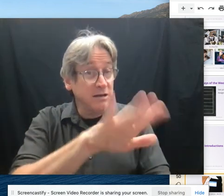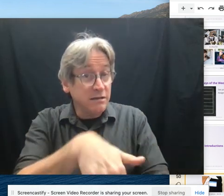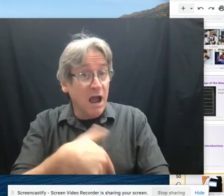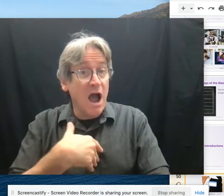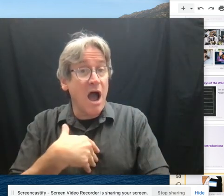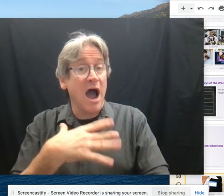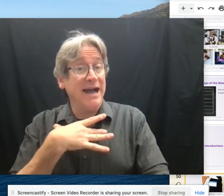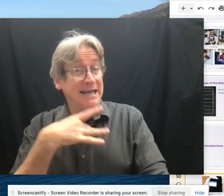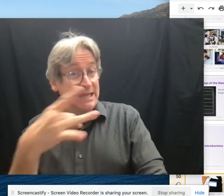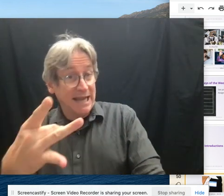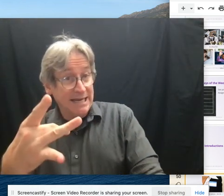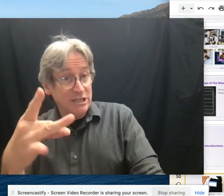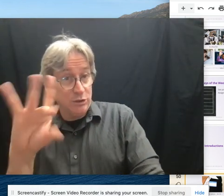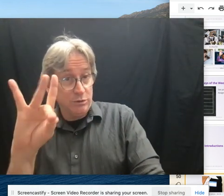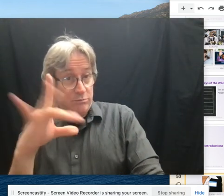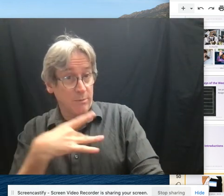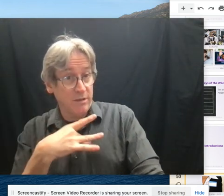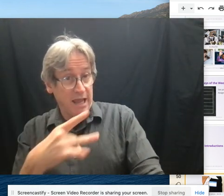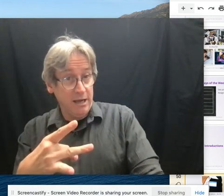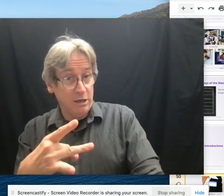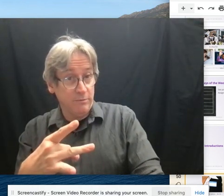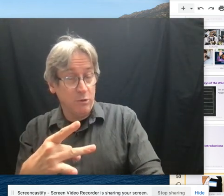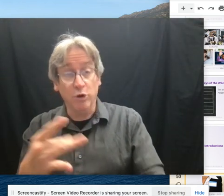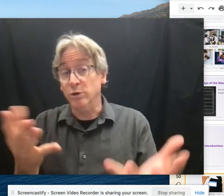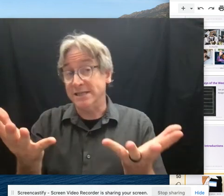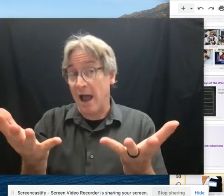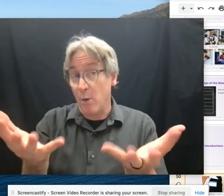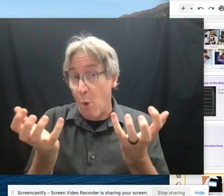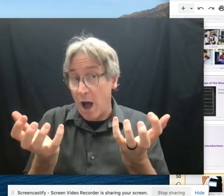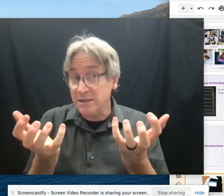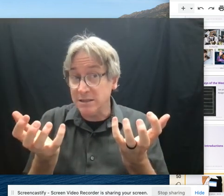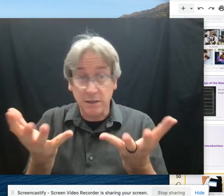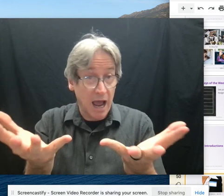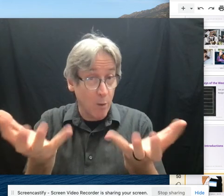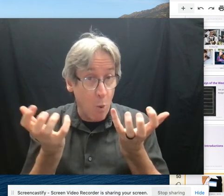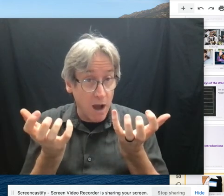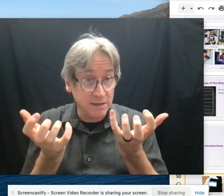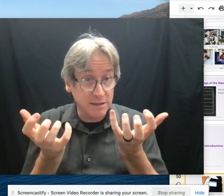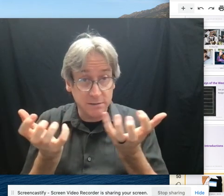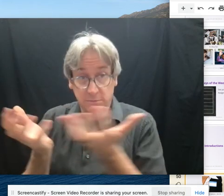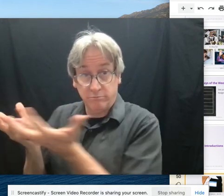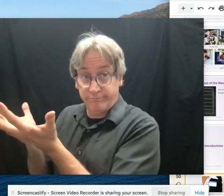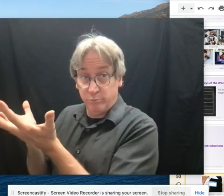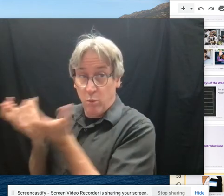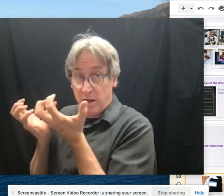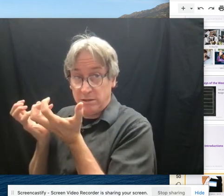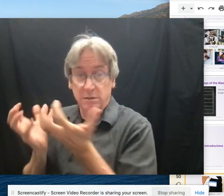And then I'd like to, remember like, or you could say I want